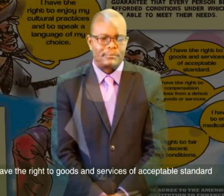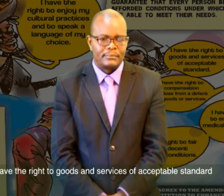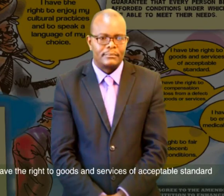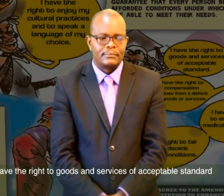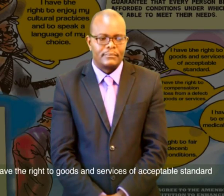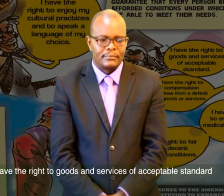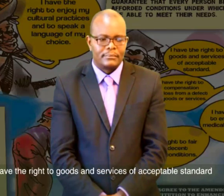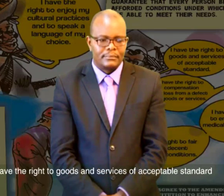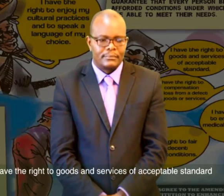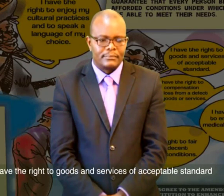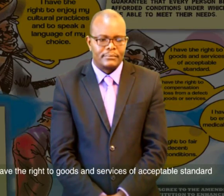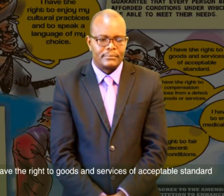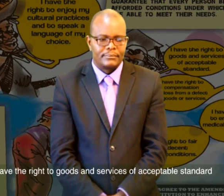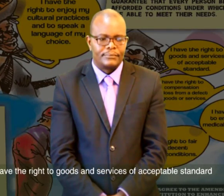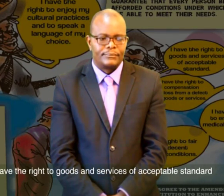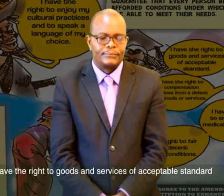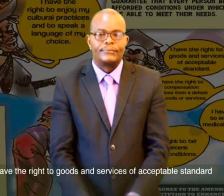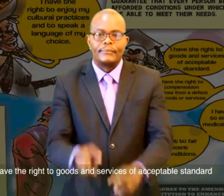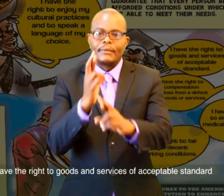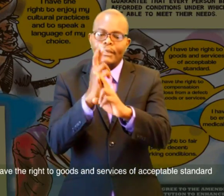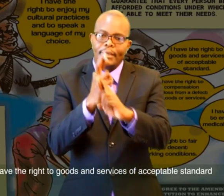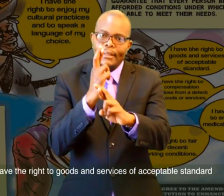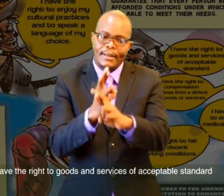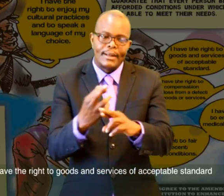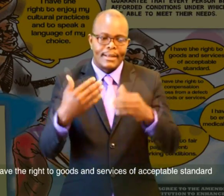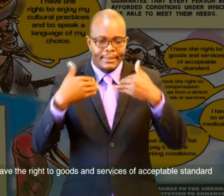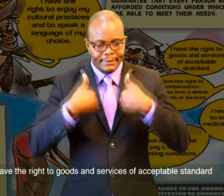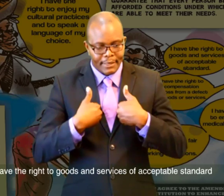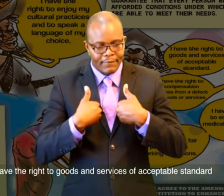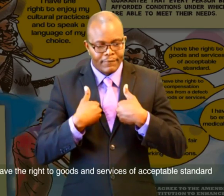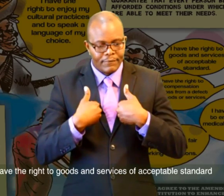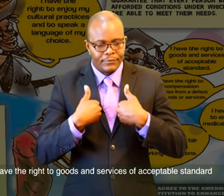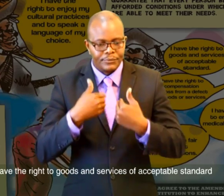I have the right to goods and services of acceptable standard.